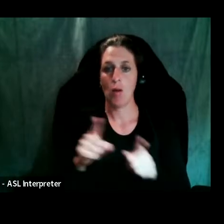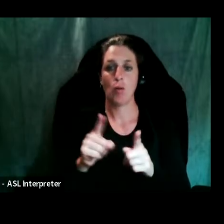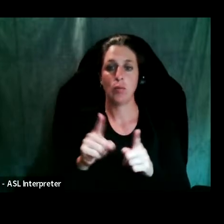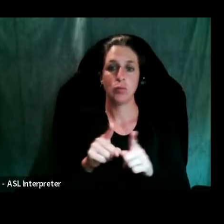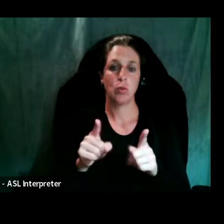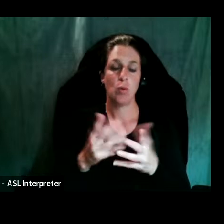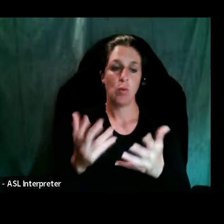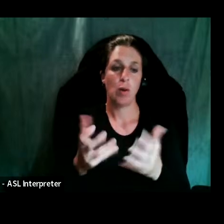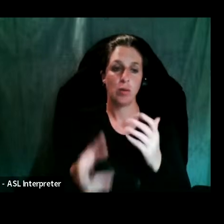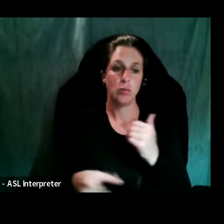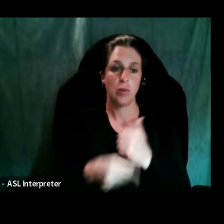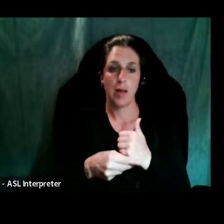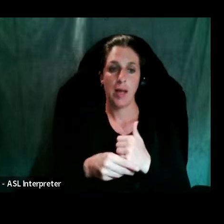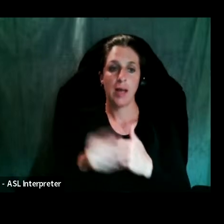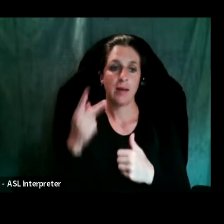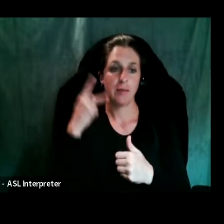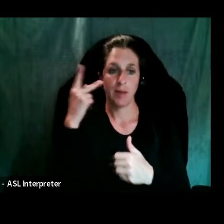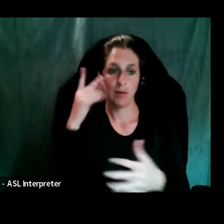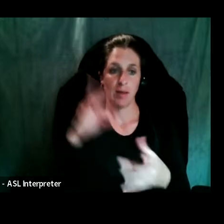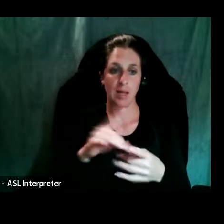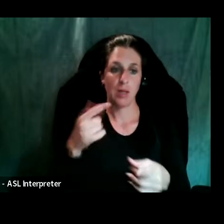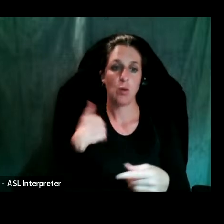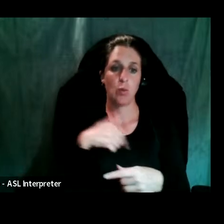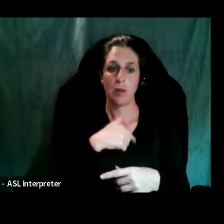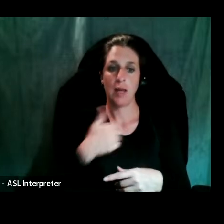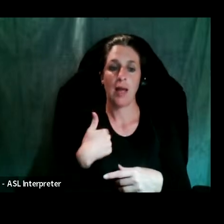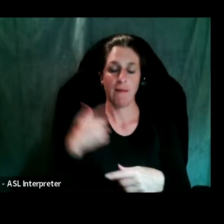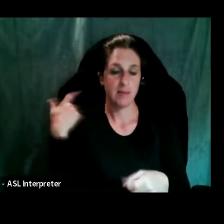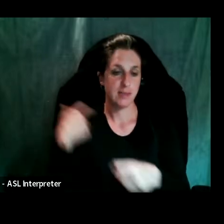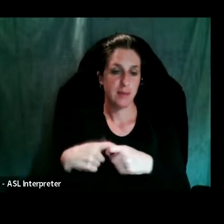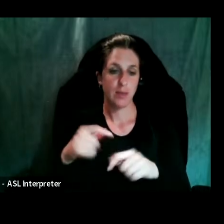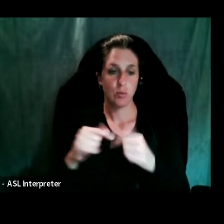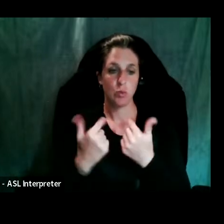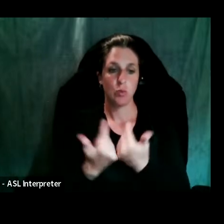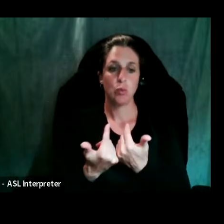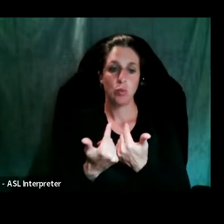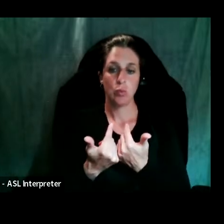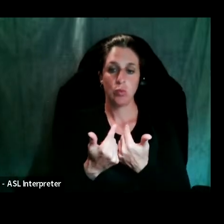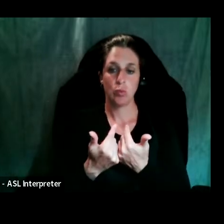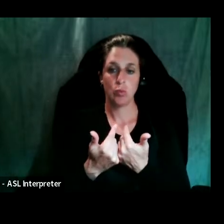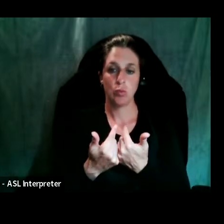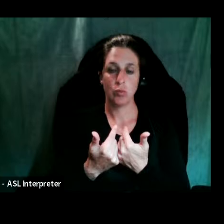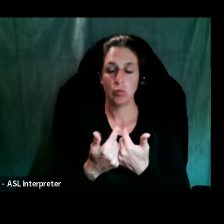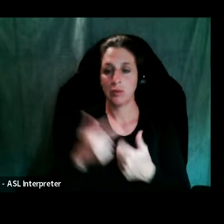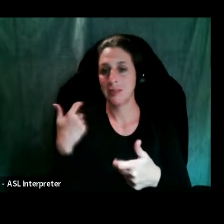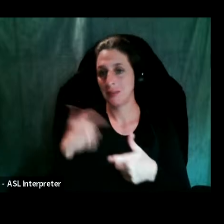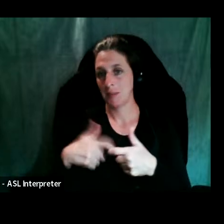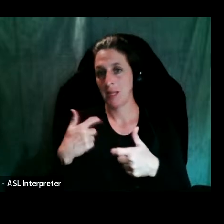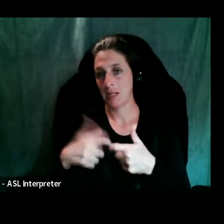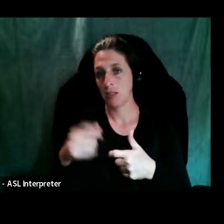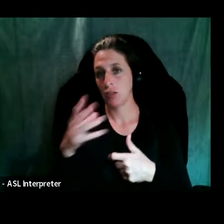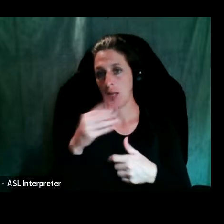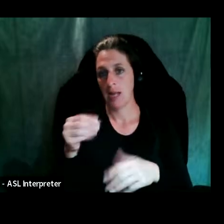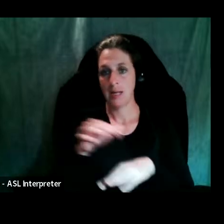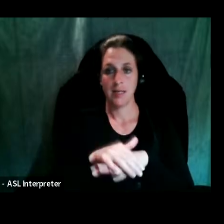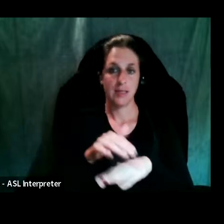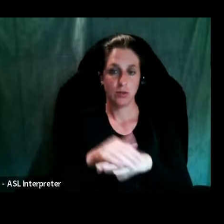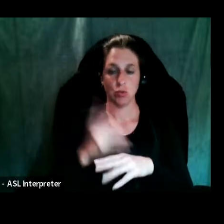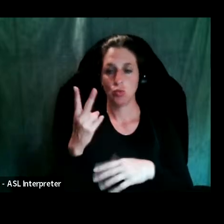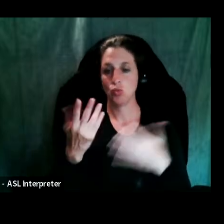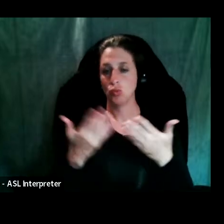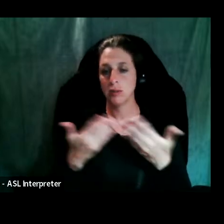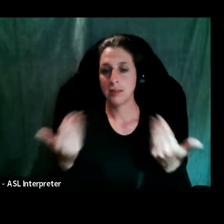that for Parent Connect, we do have a Spanish group. It's in Spanish and English, two